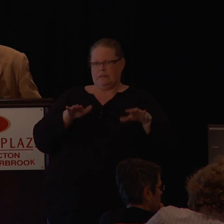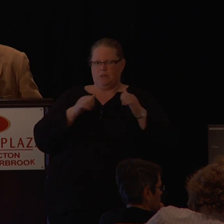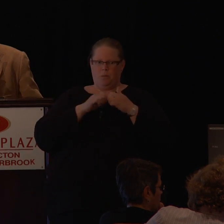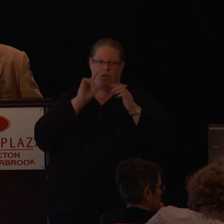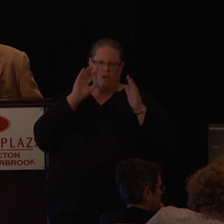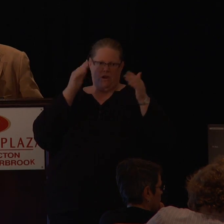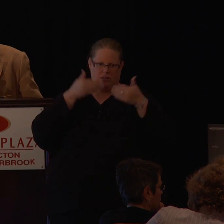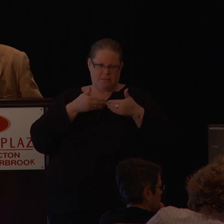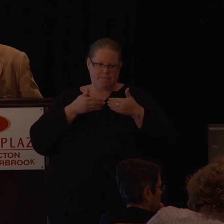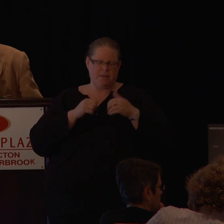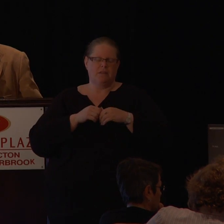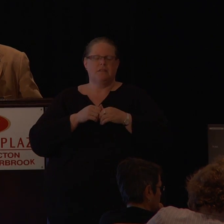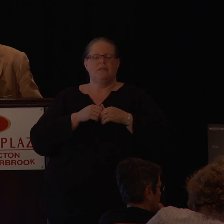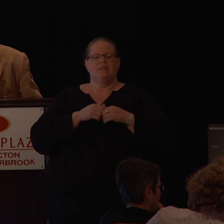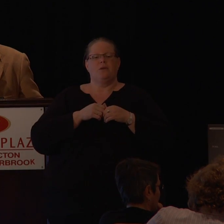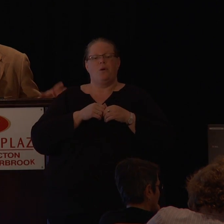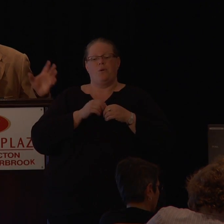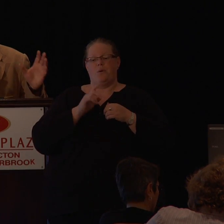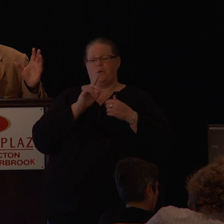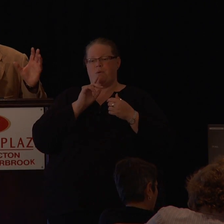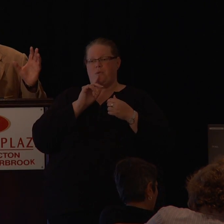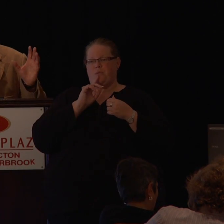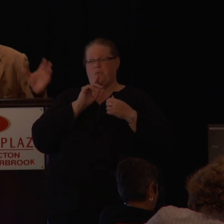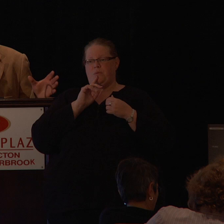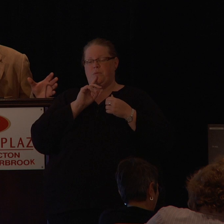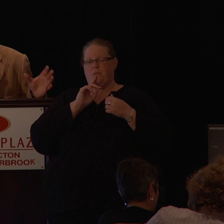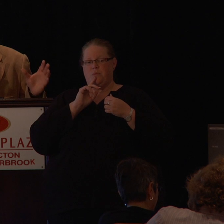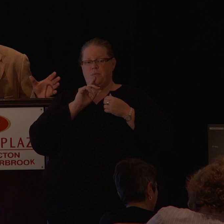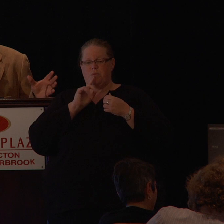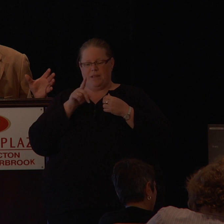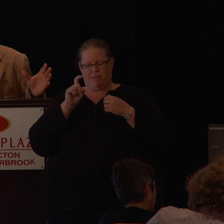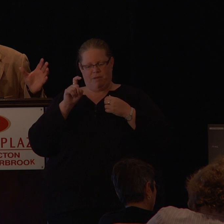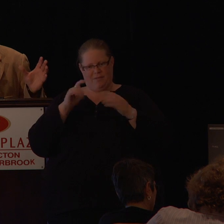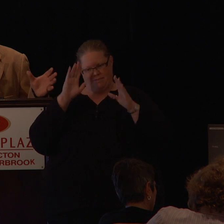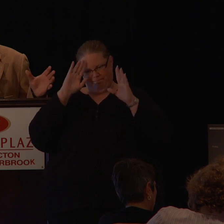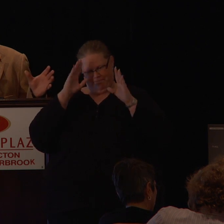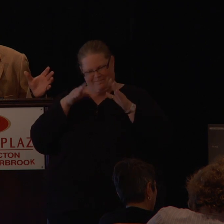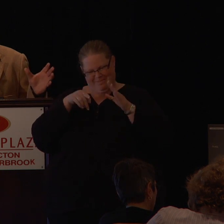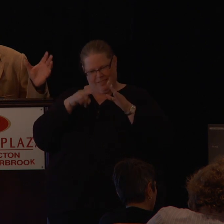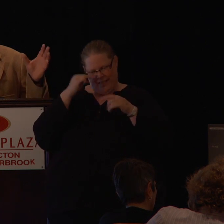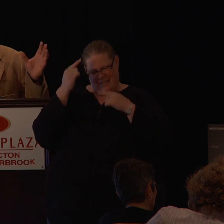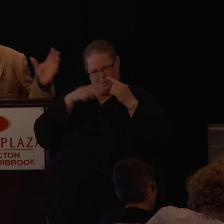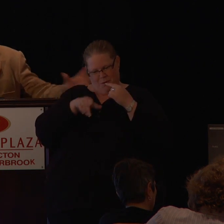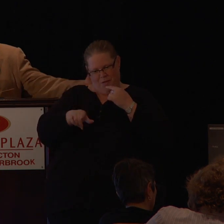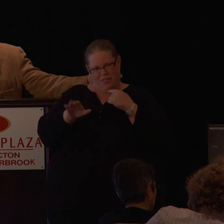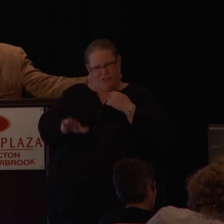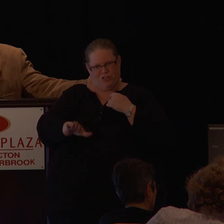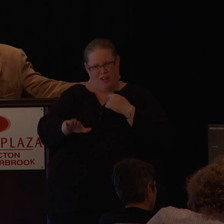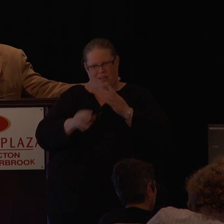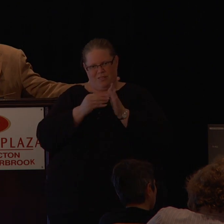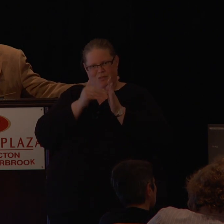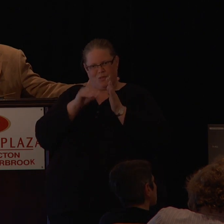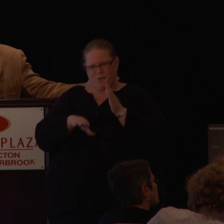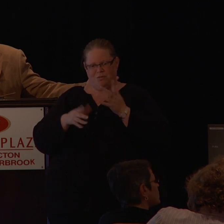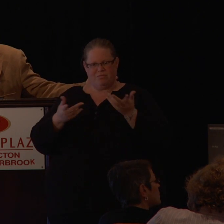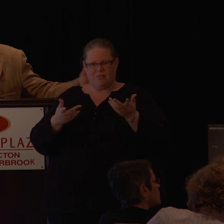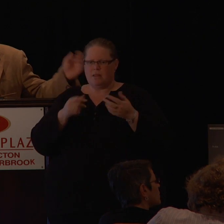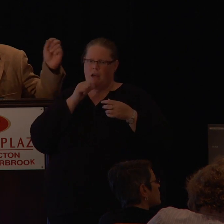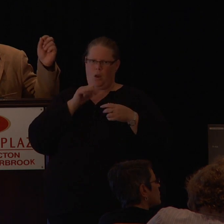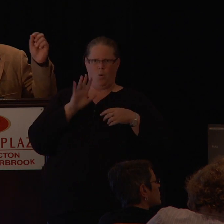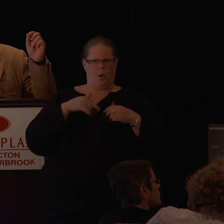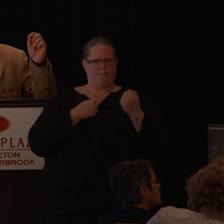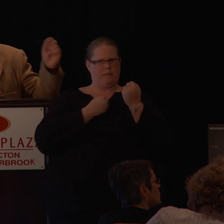in on looking at what's in the best interest of the child, not does this support classroom